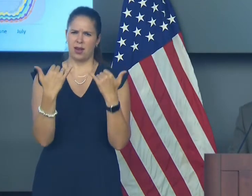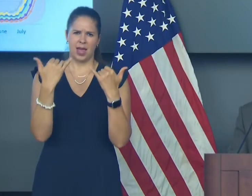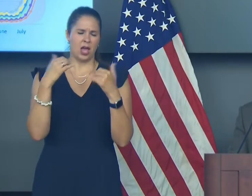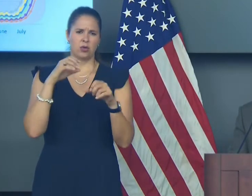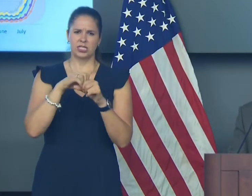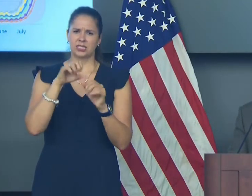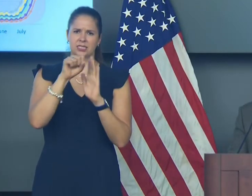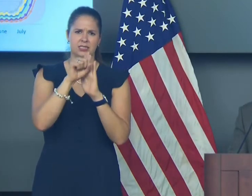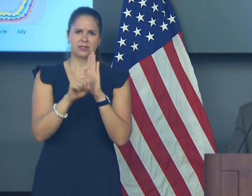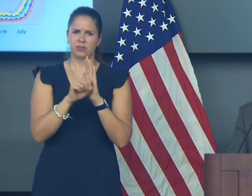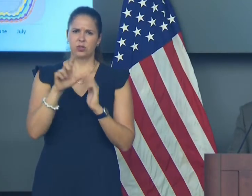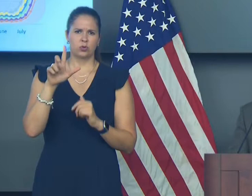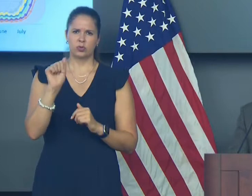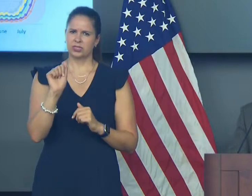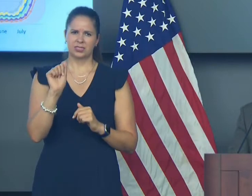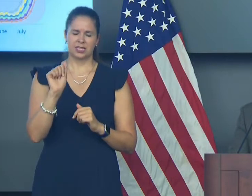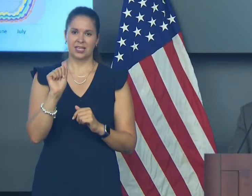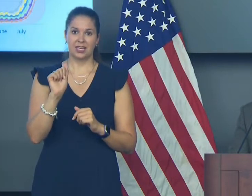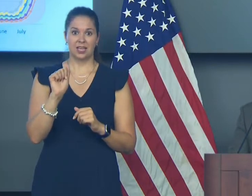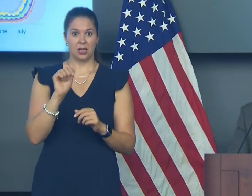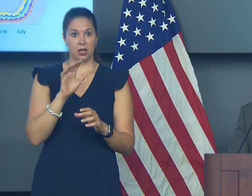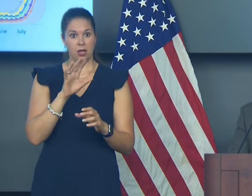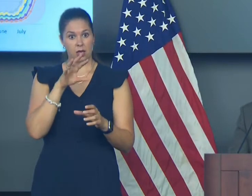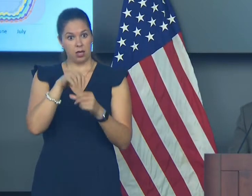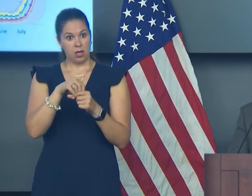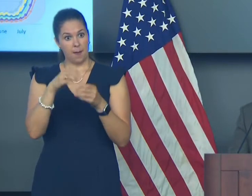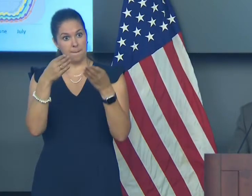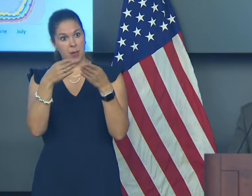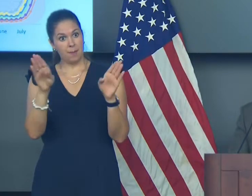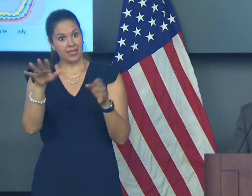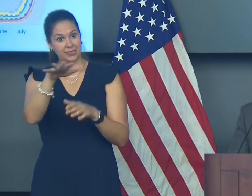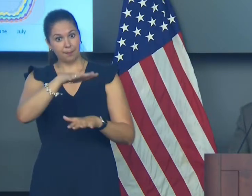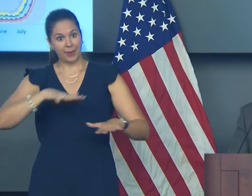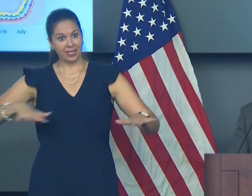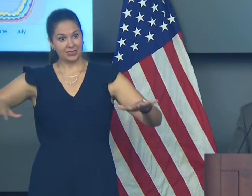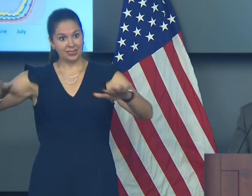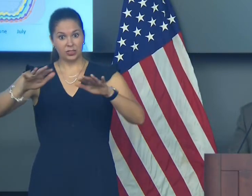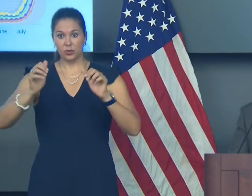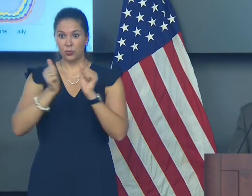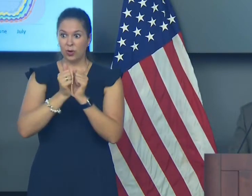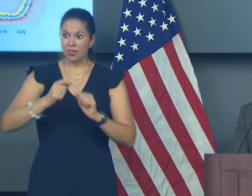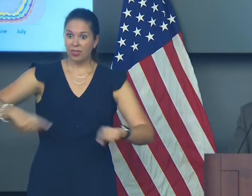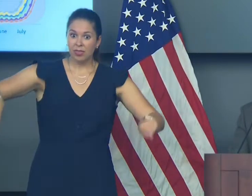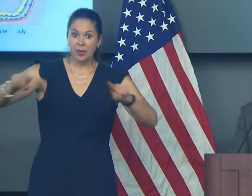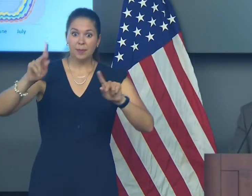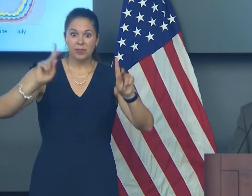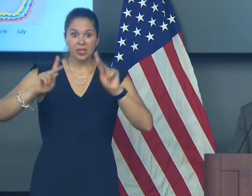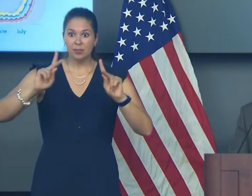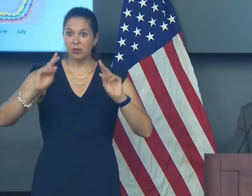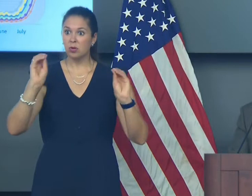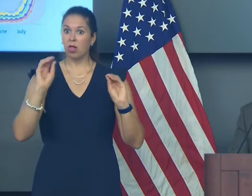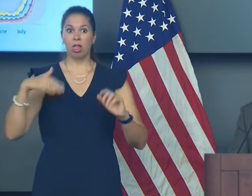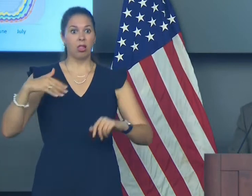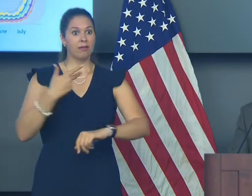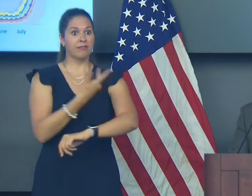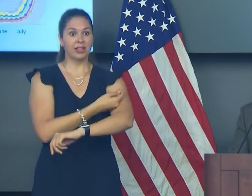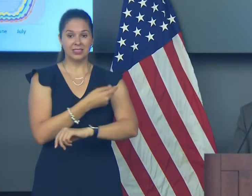in the state of Louisiana to be in a public space with non-vaccinated people without a mask